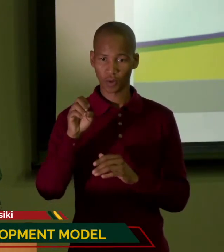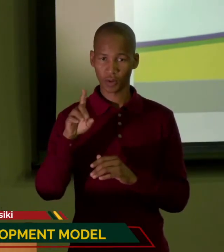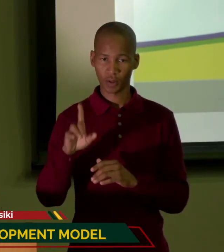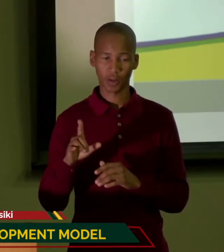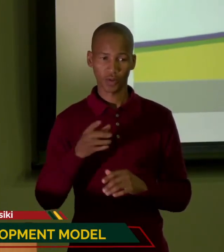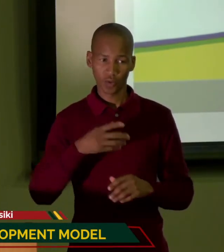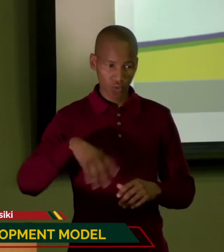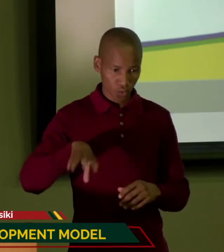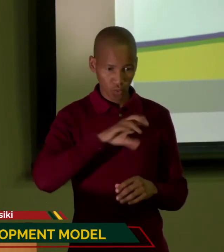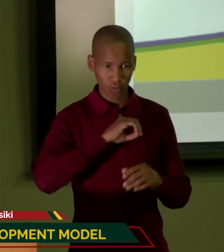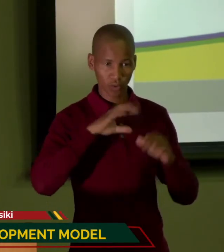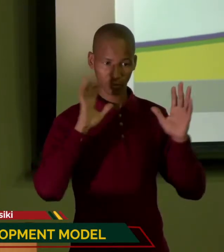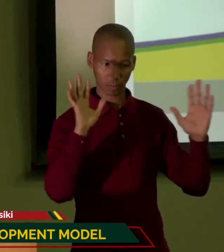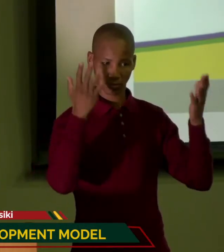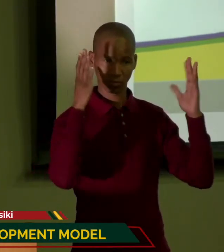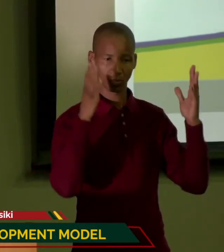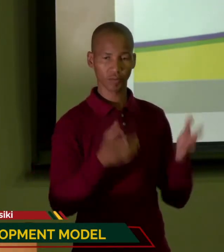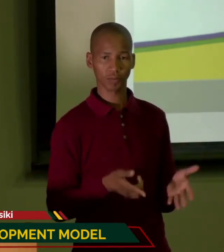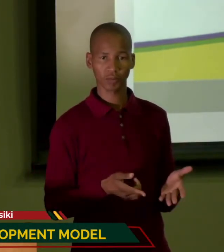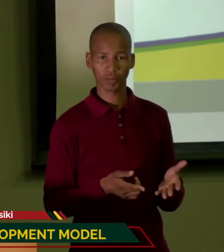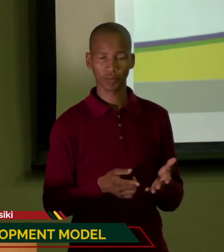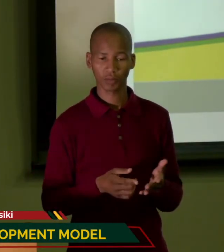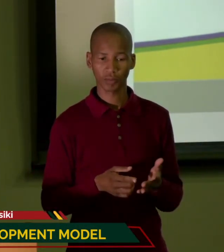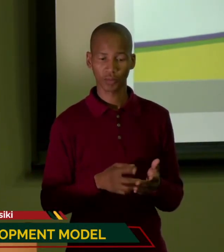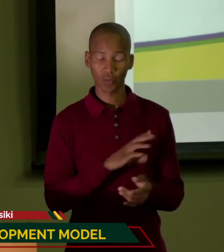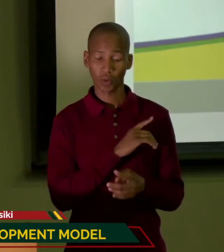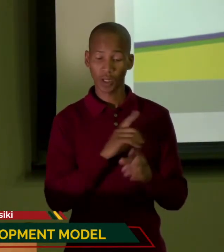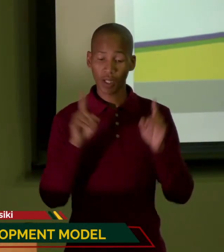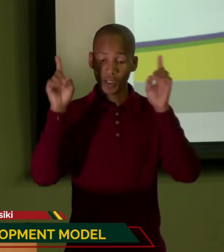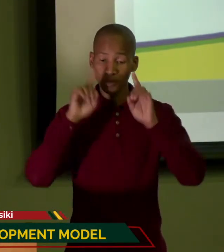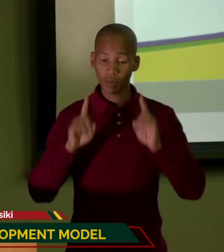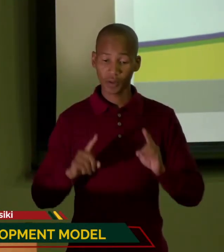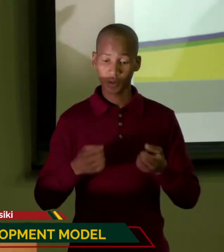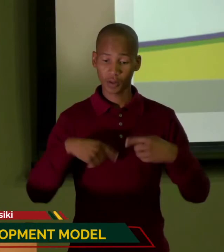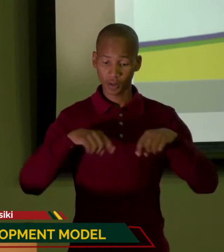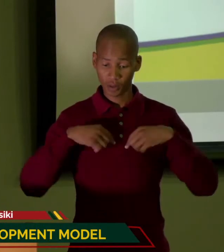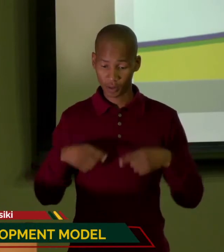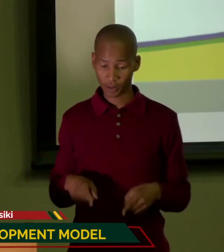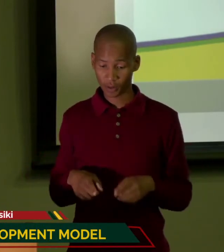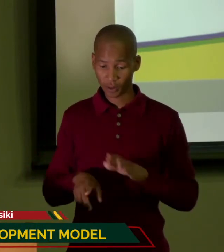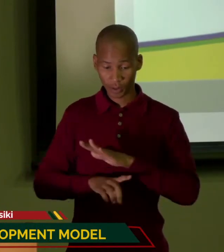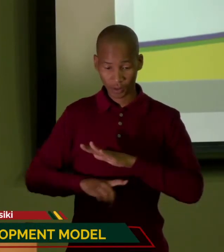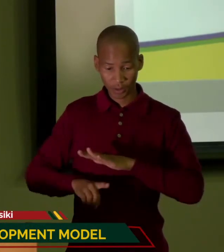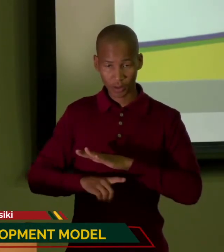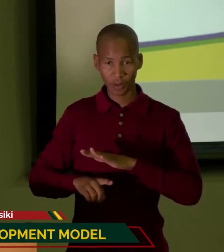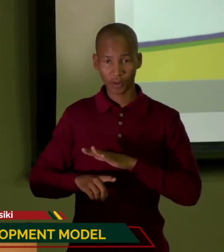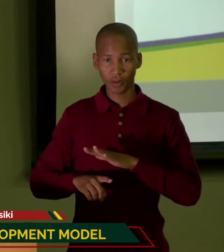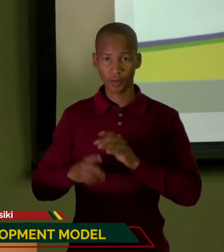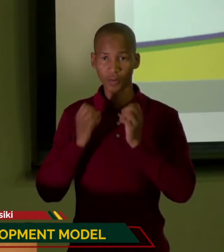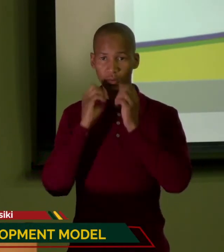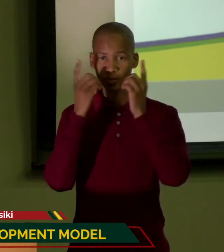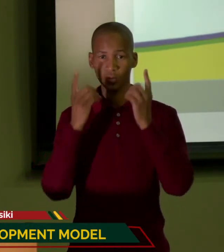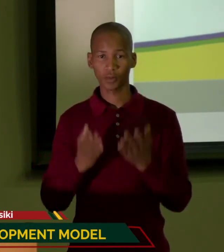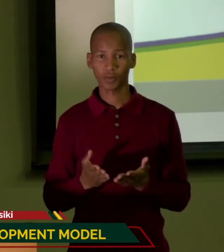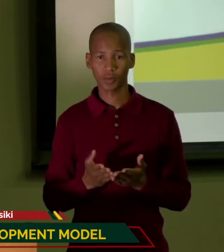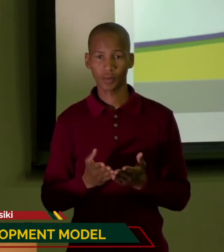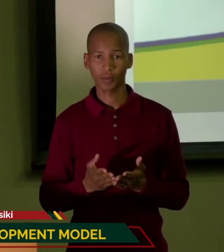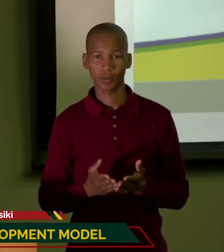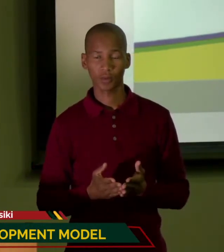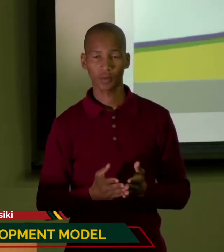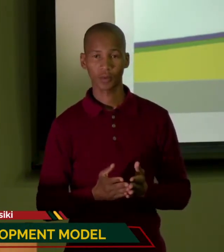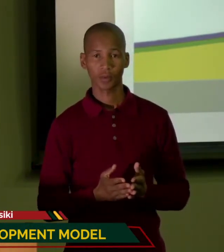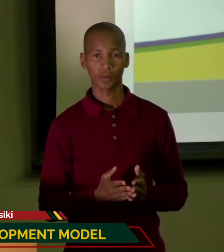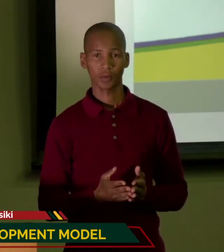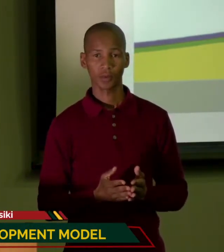Sathi inene nansi into, especially us as the district municipality. Non quite